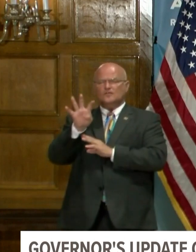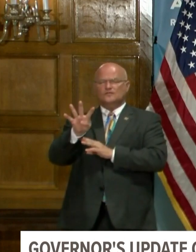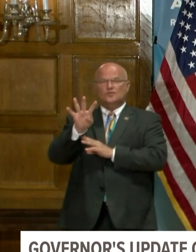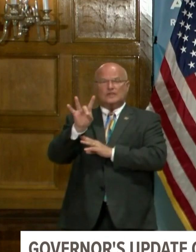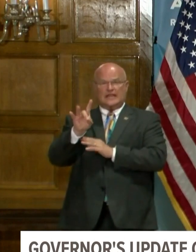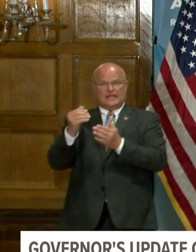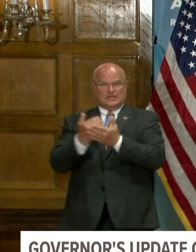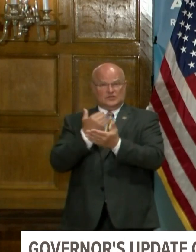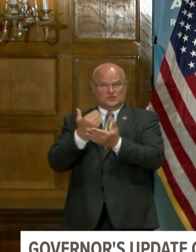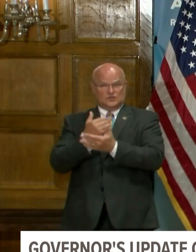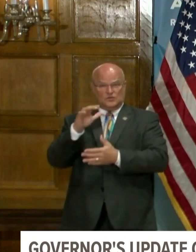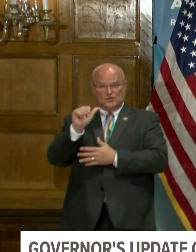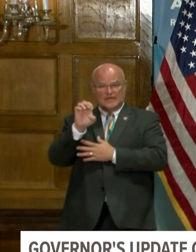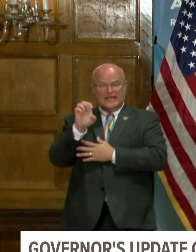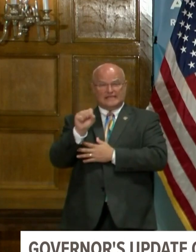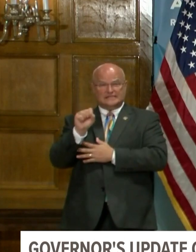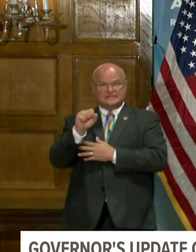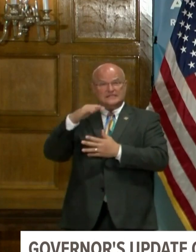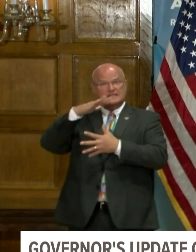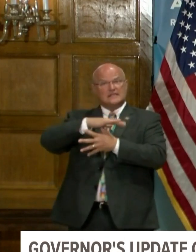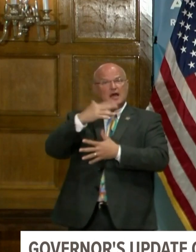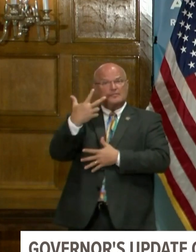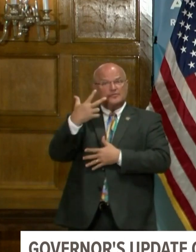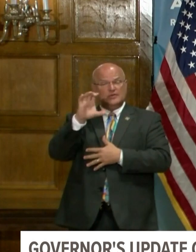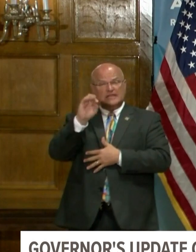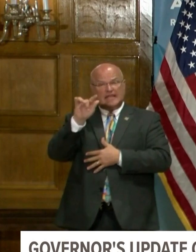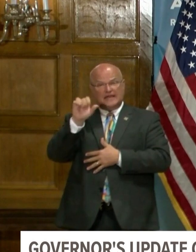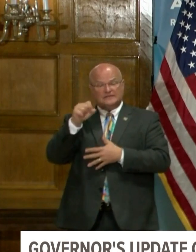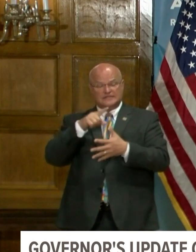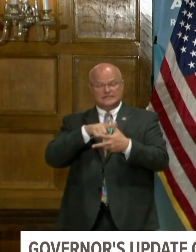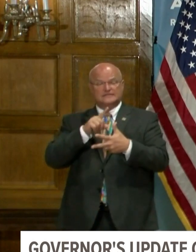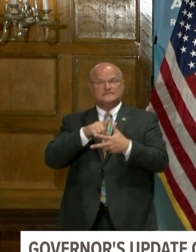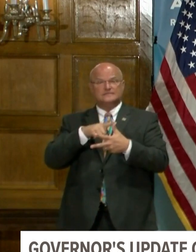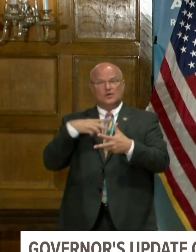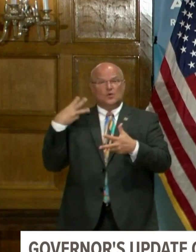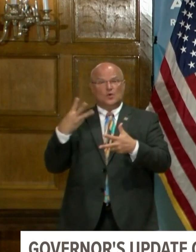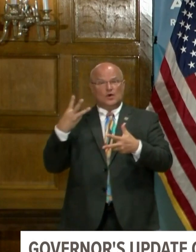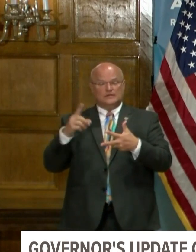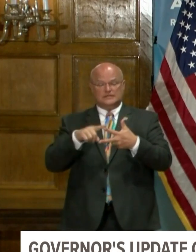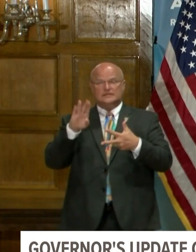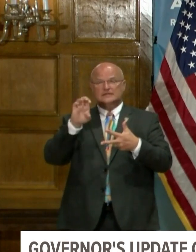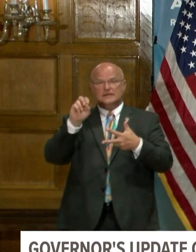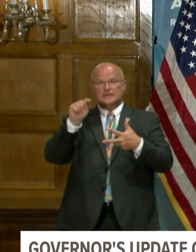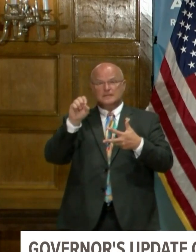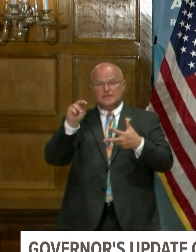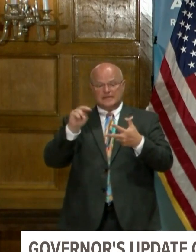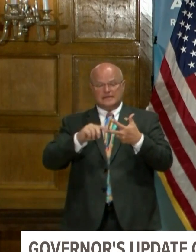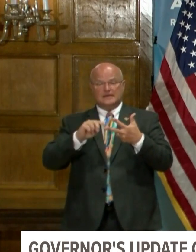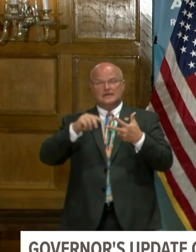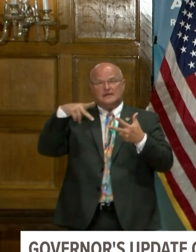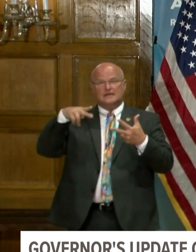new cases, the top 3 counties are Washington, Benton, and Pulaski.